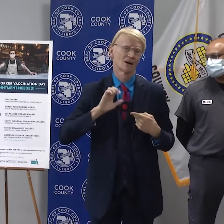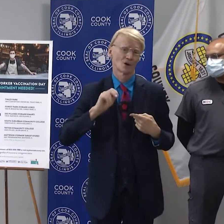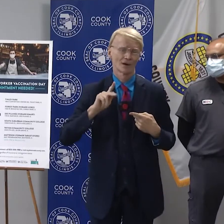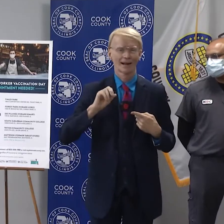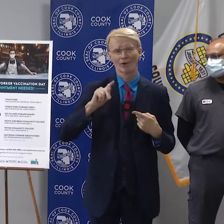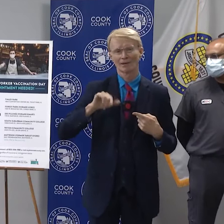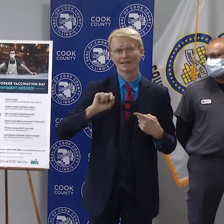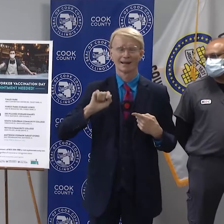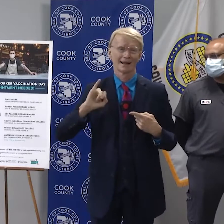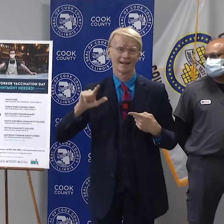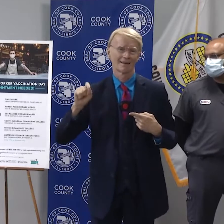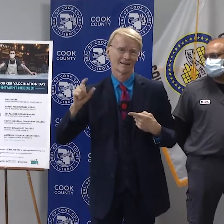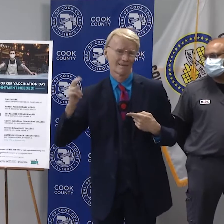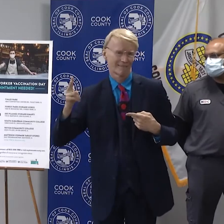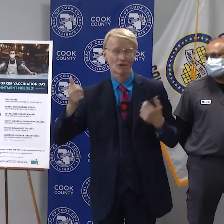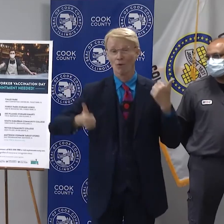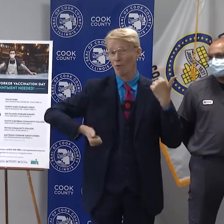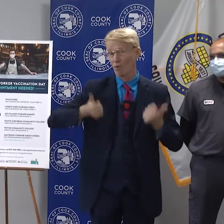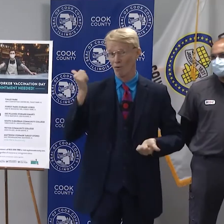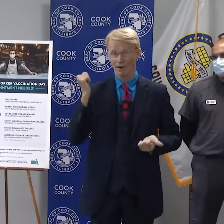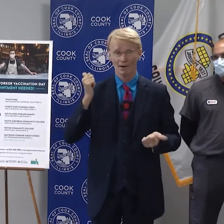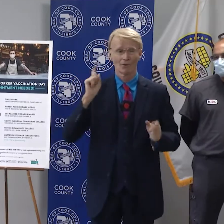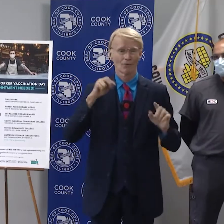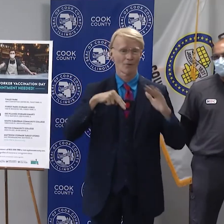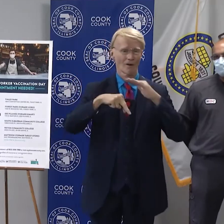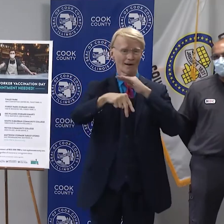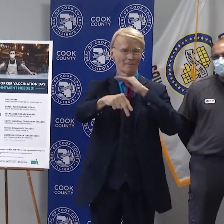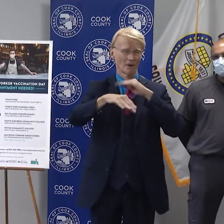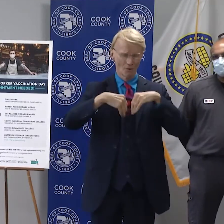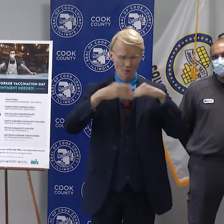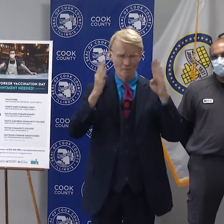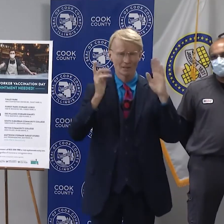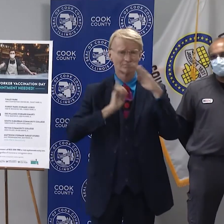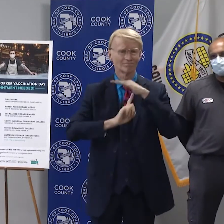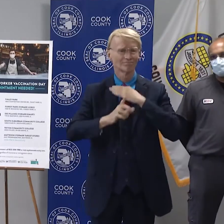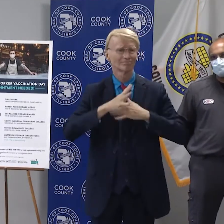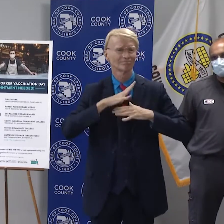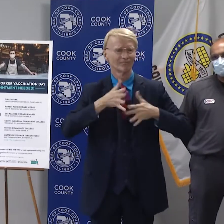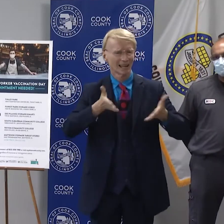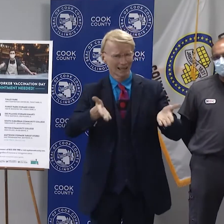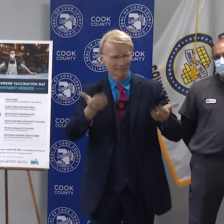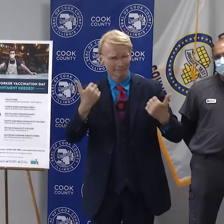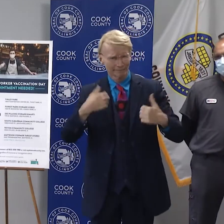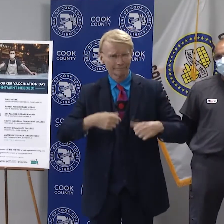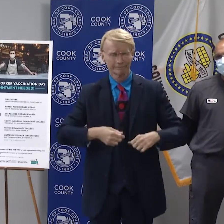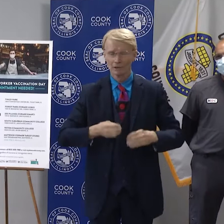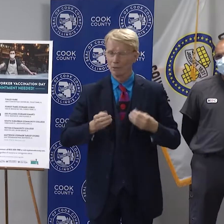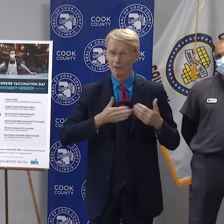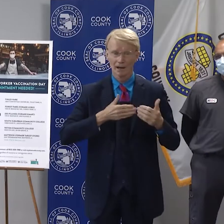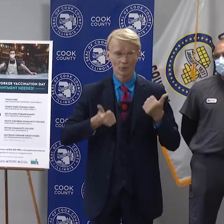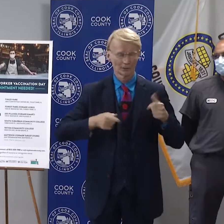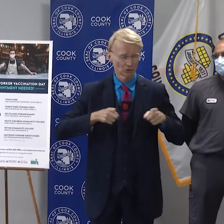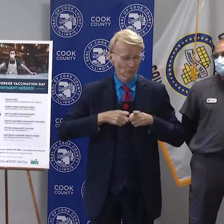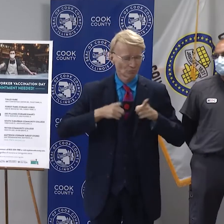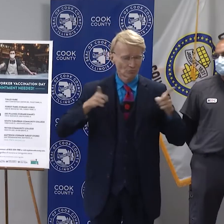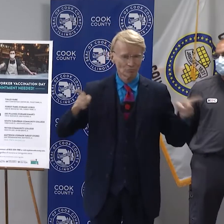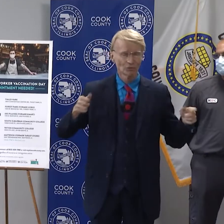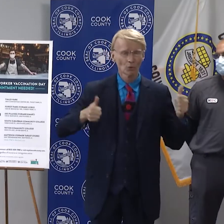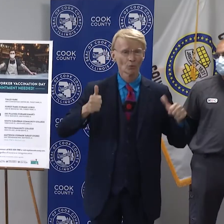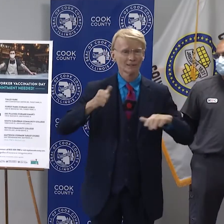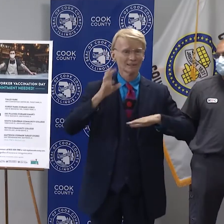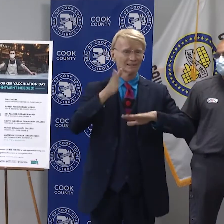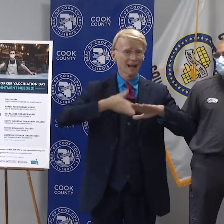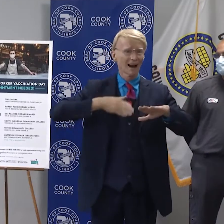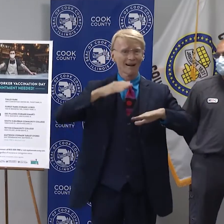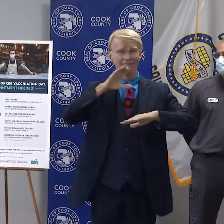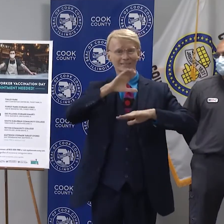vaccine.cookcountyil.gov, or simply walk up to a site during open hours. No matter which path you choose or which side of the county you live